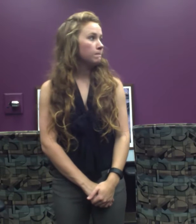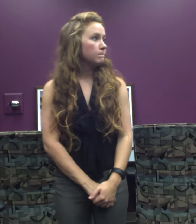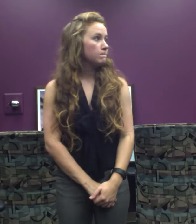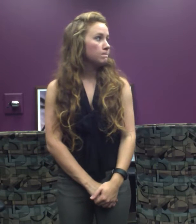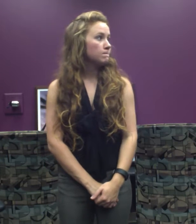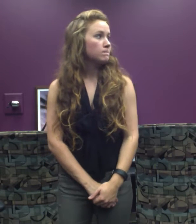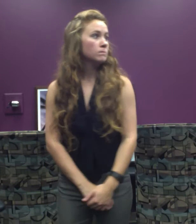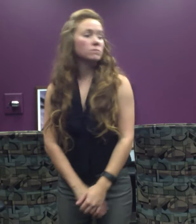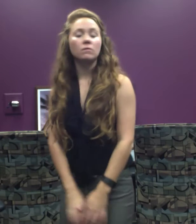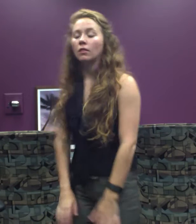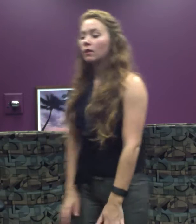Magnetic?